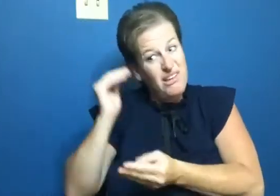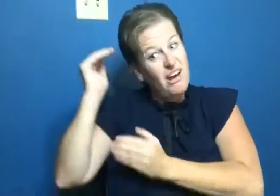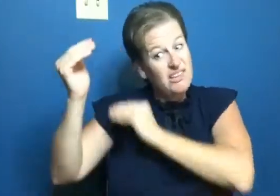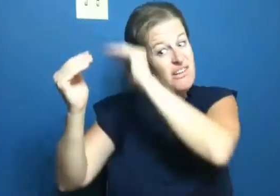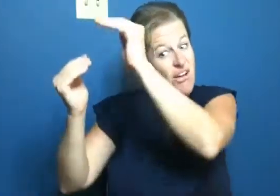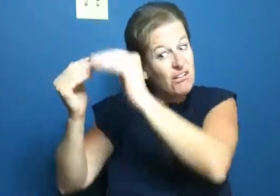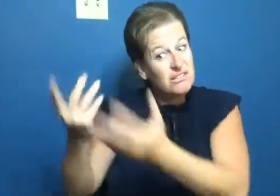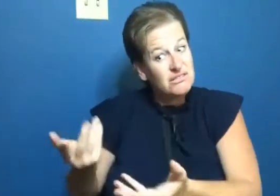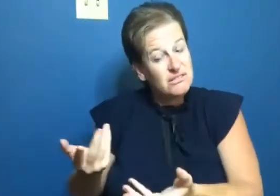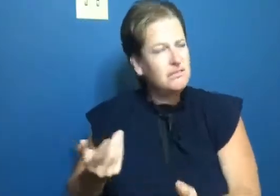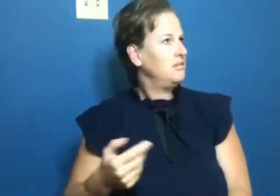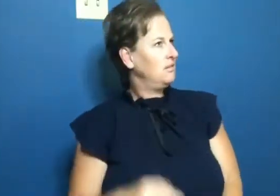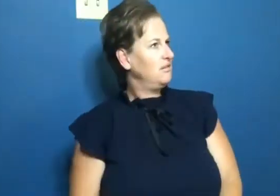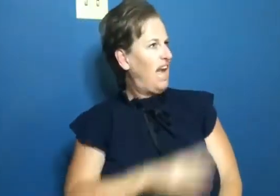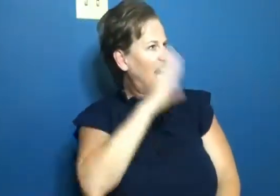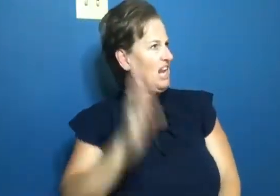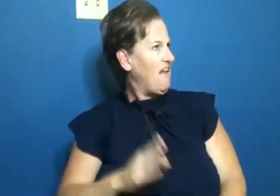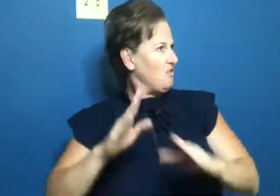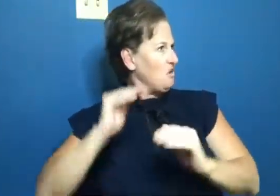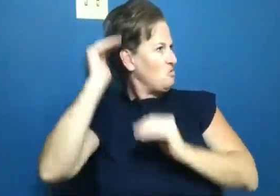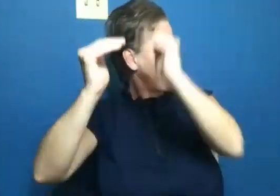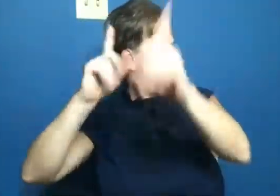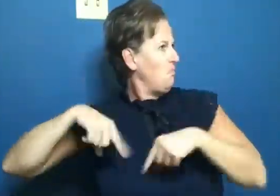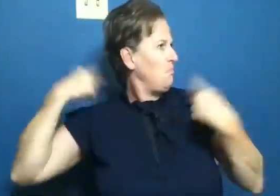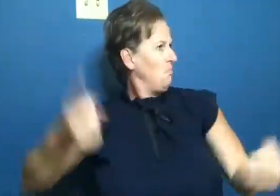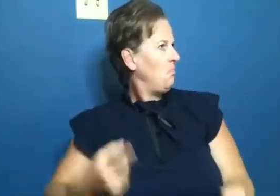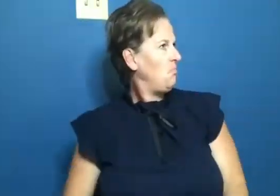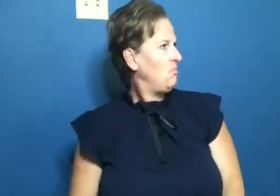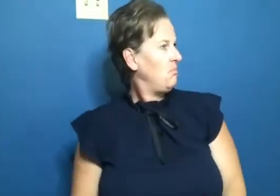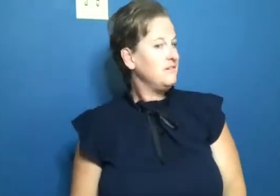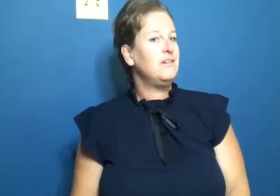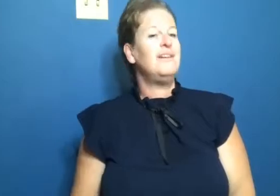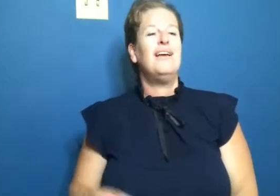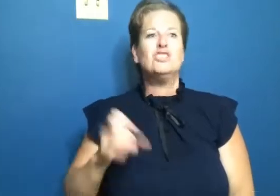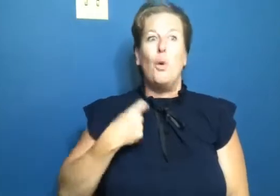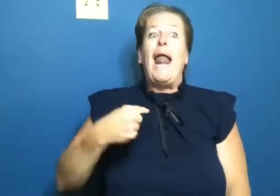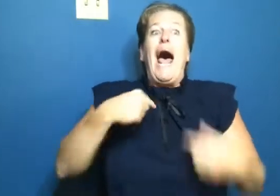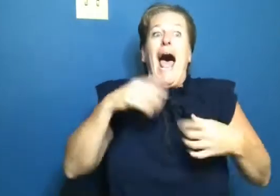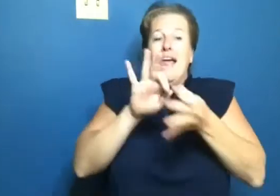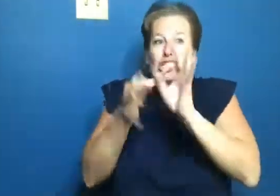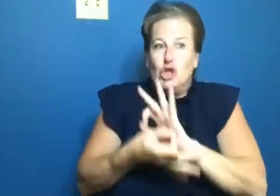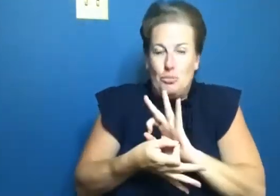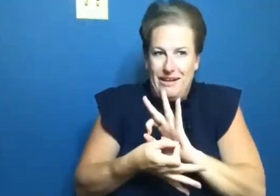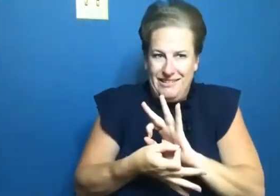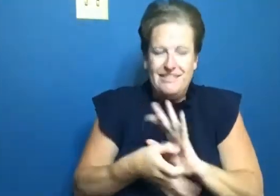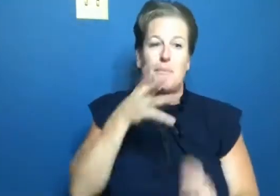never done anything grown up. What I heard them say is, we just spent all this money on this